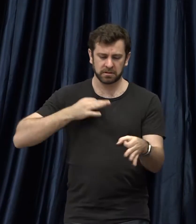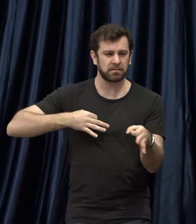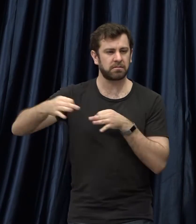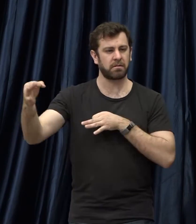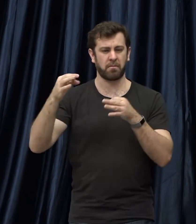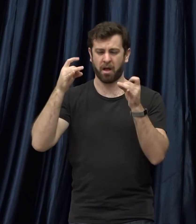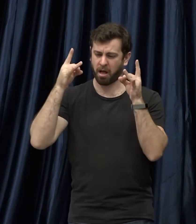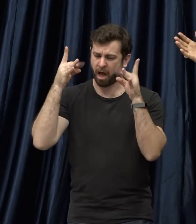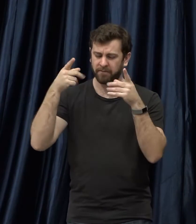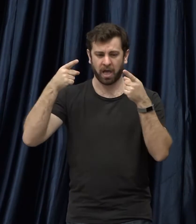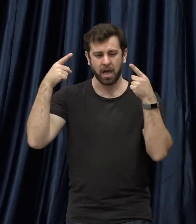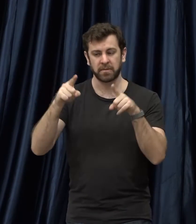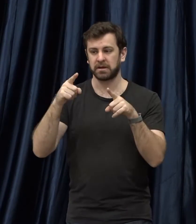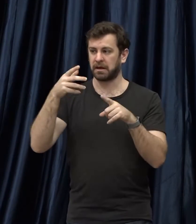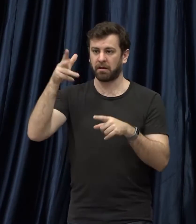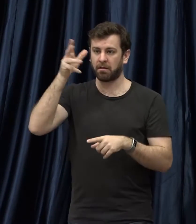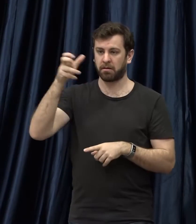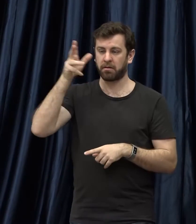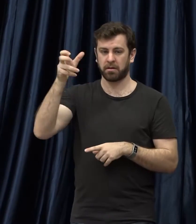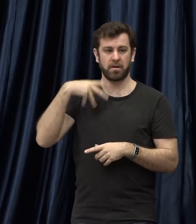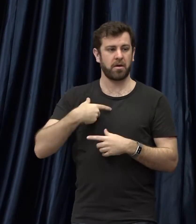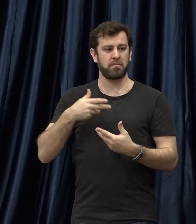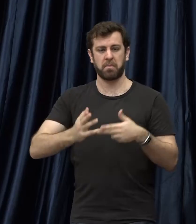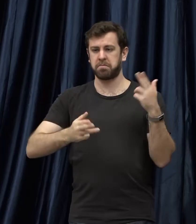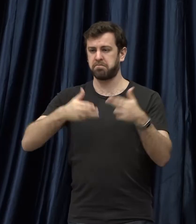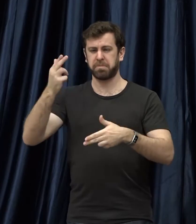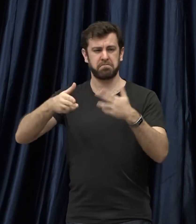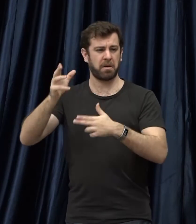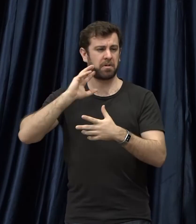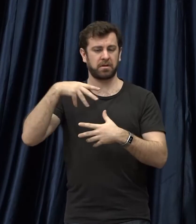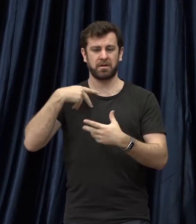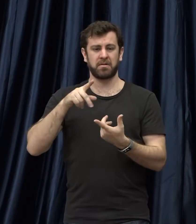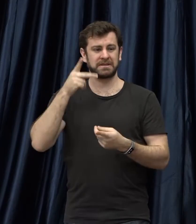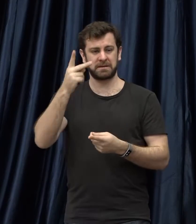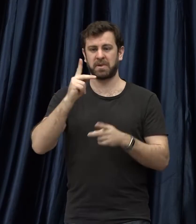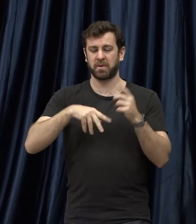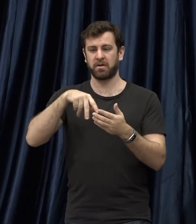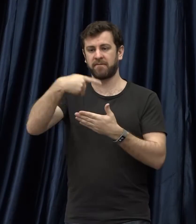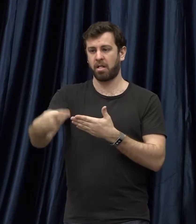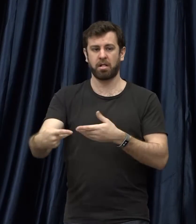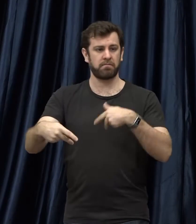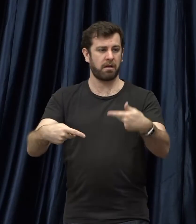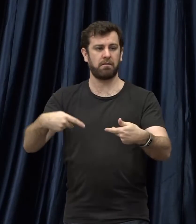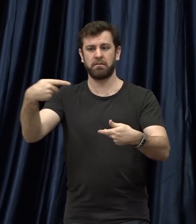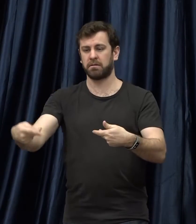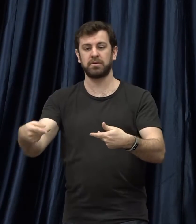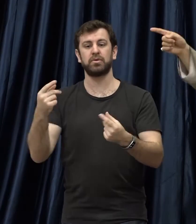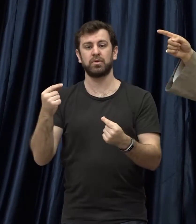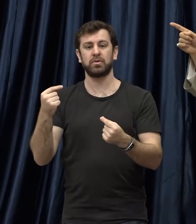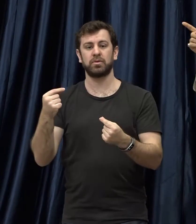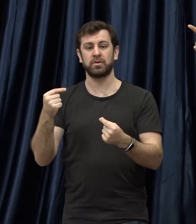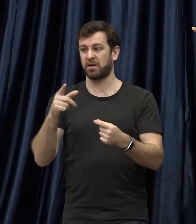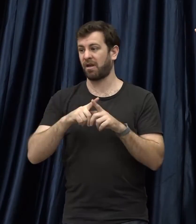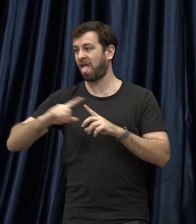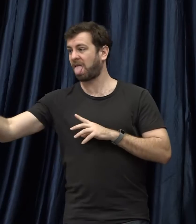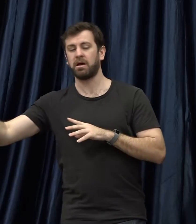scene that when he heard the bullets coming, when he heard people falling, he did not run away, he ran toward